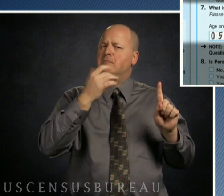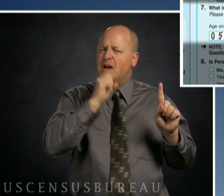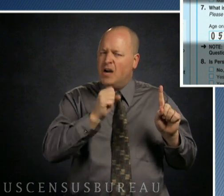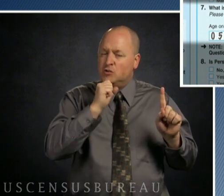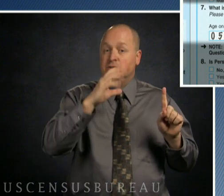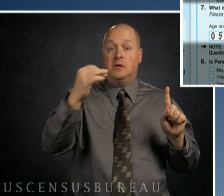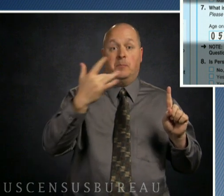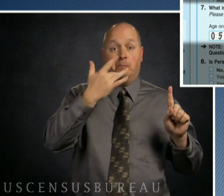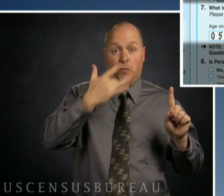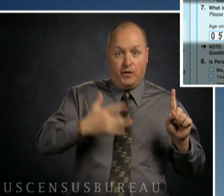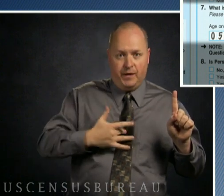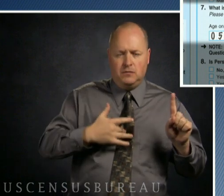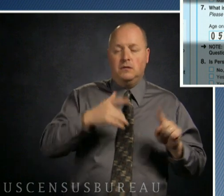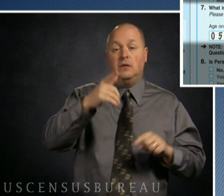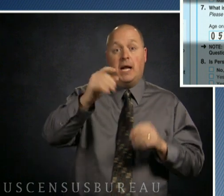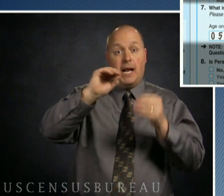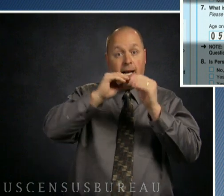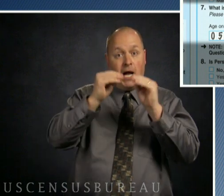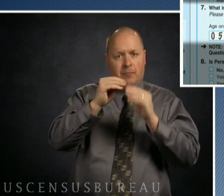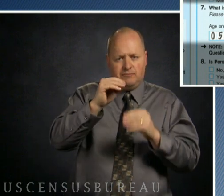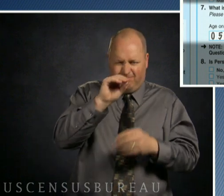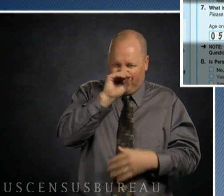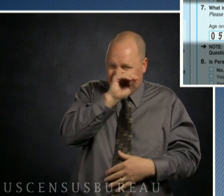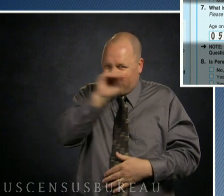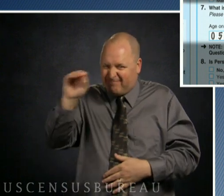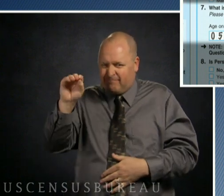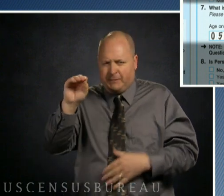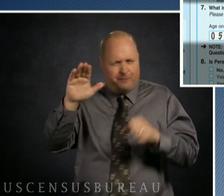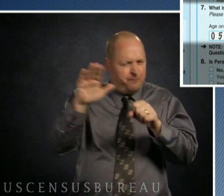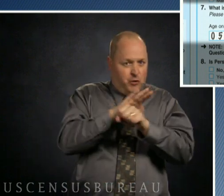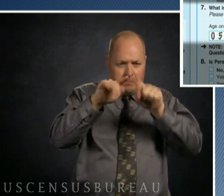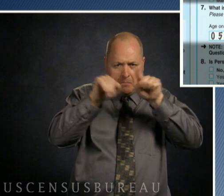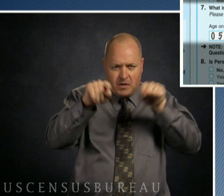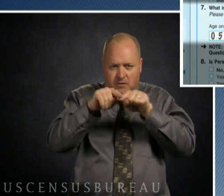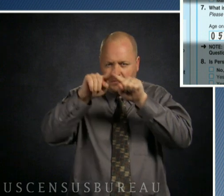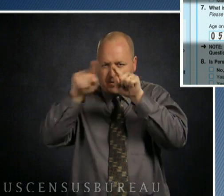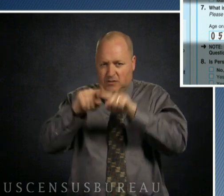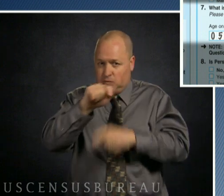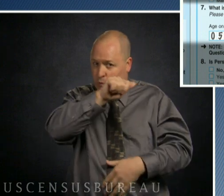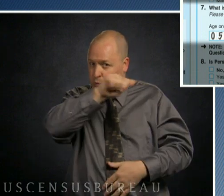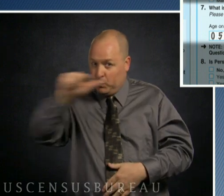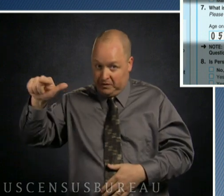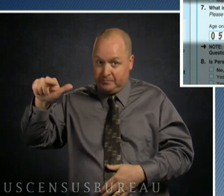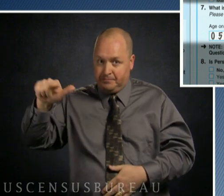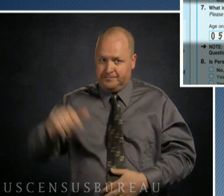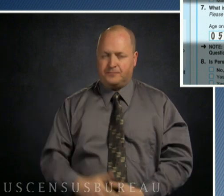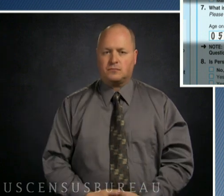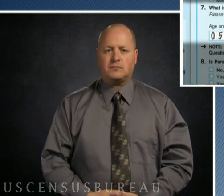person 1's age and date of birth and print numbers in all of the boxes.